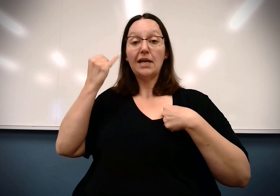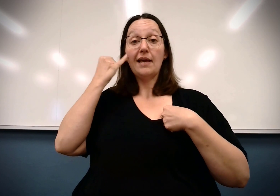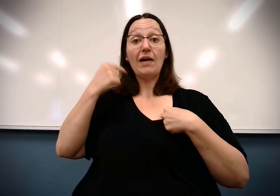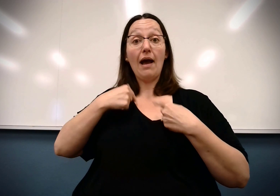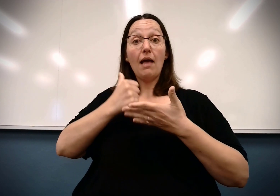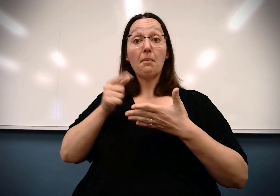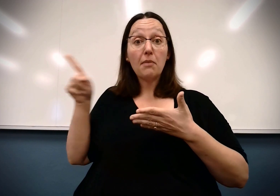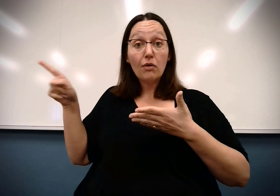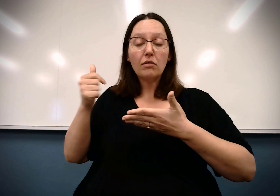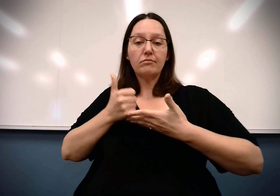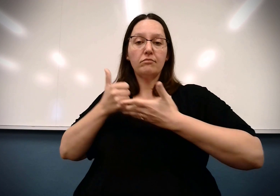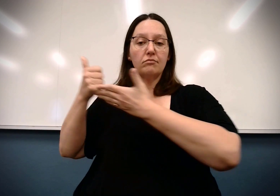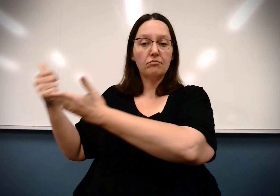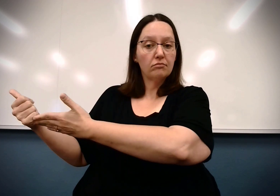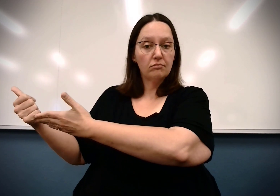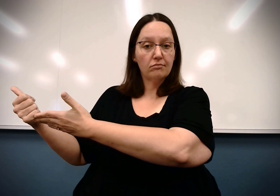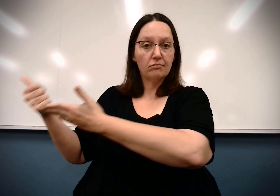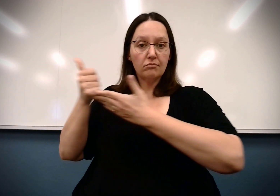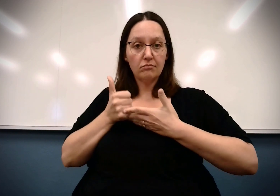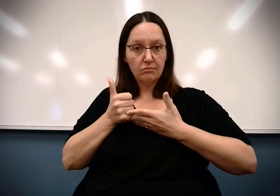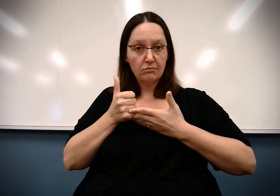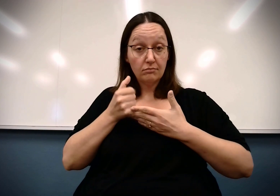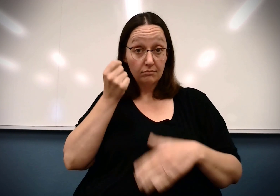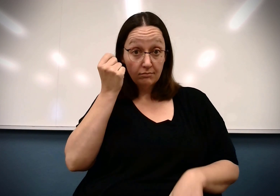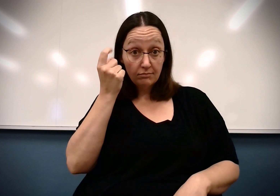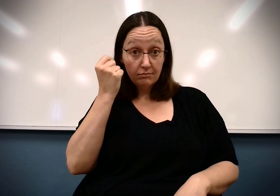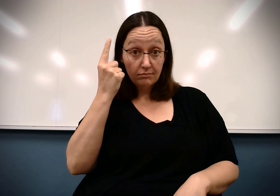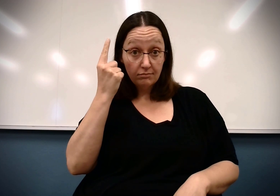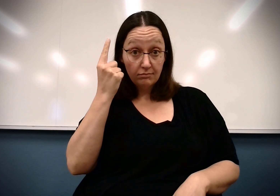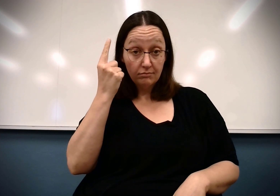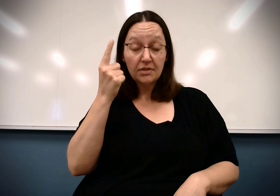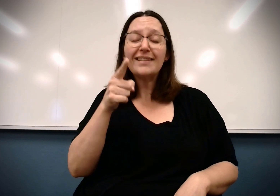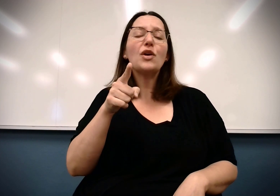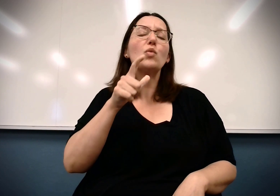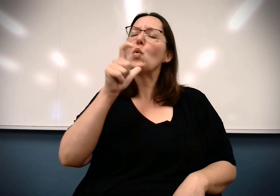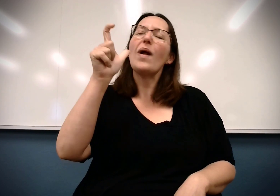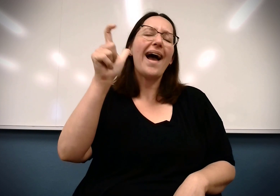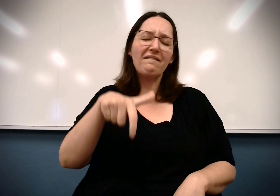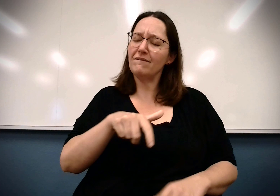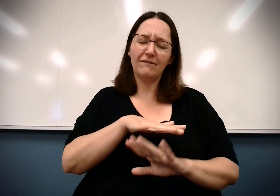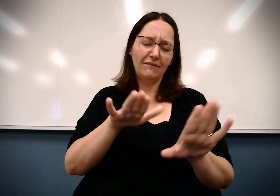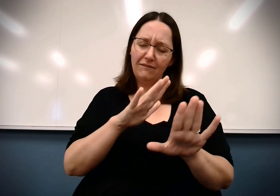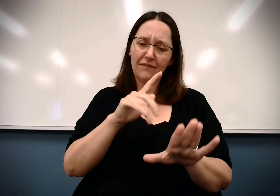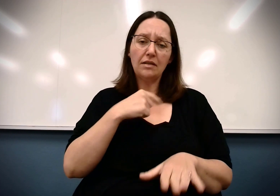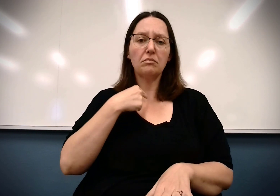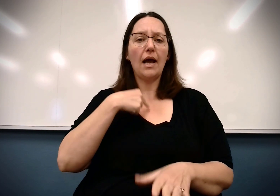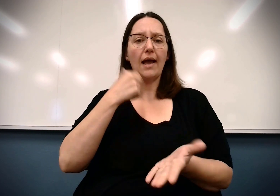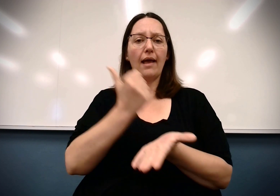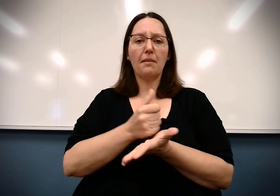moving toward me. If I'm helping her, I'm moving toward her. All right? You do not have to use this as a